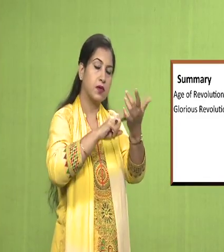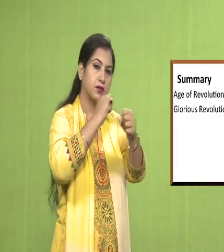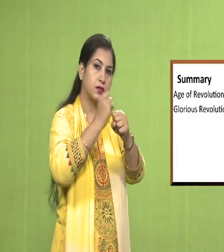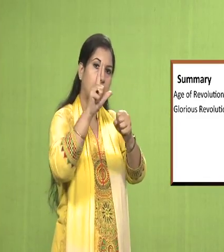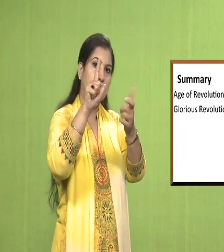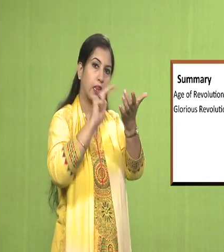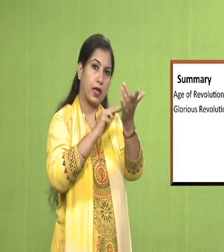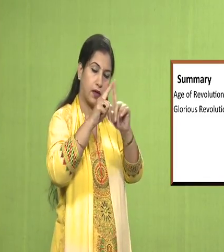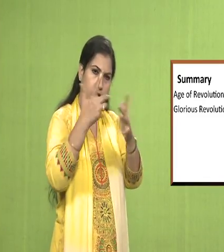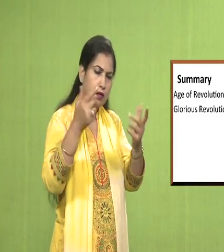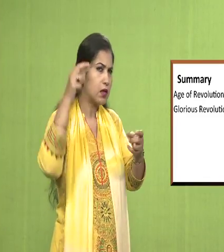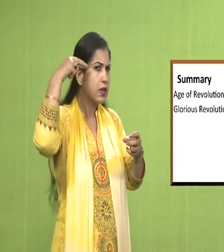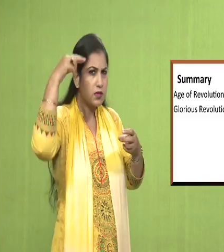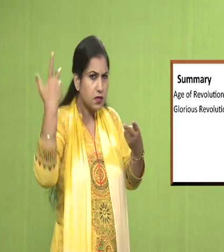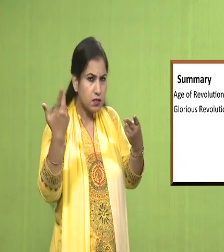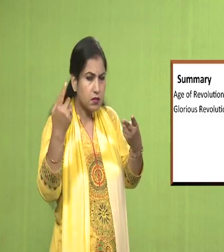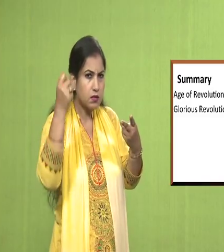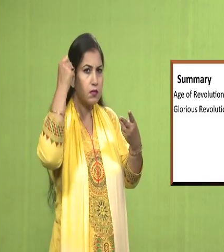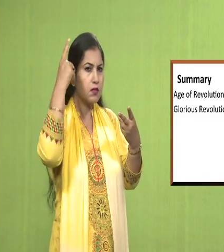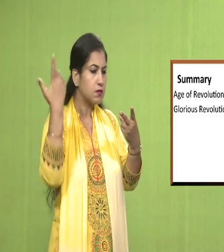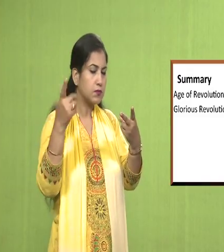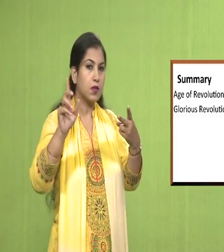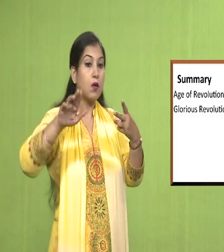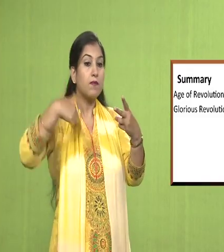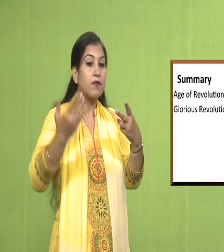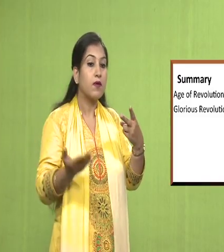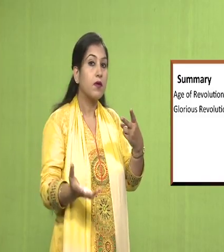What was the reason and what was the result?